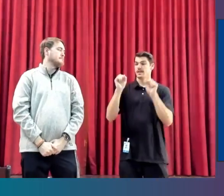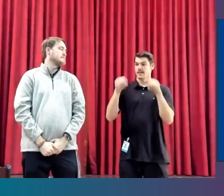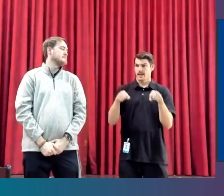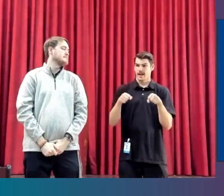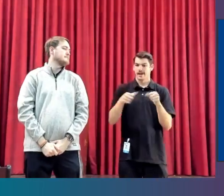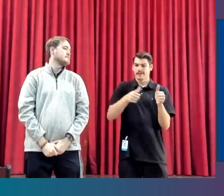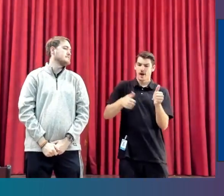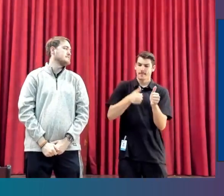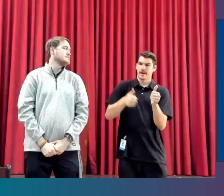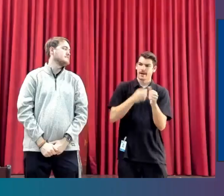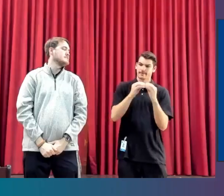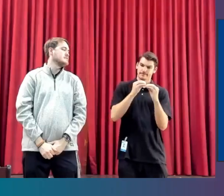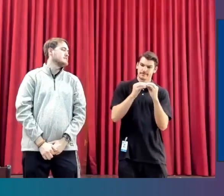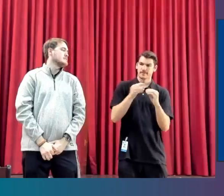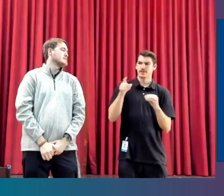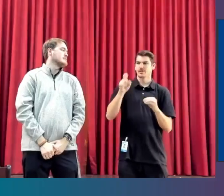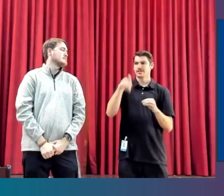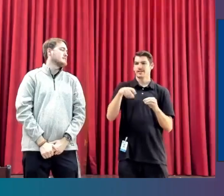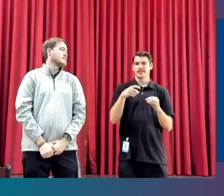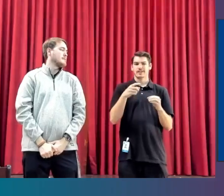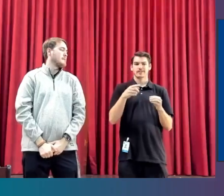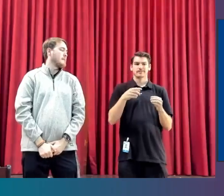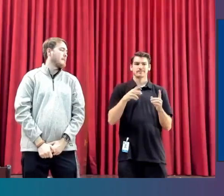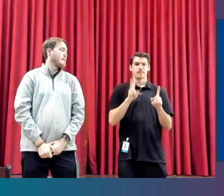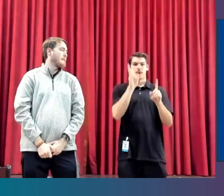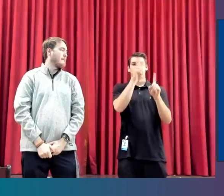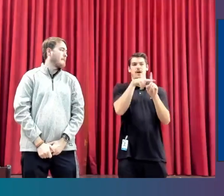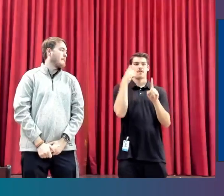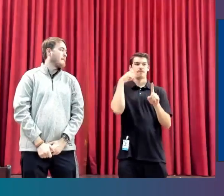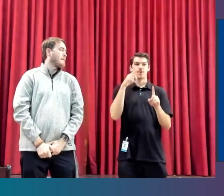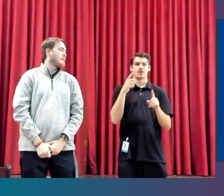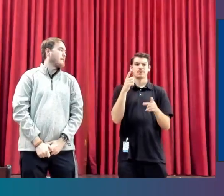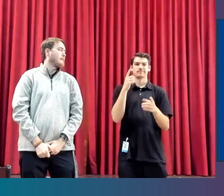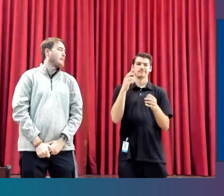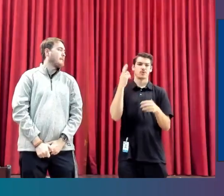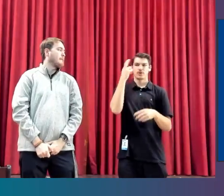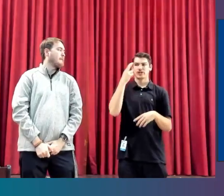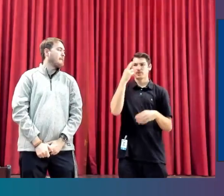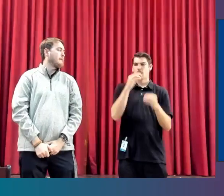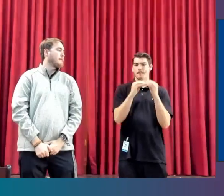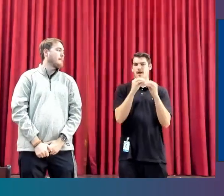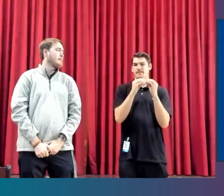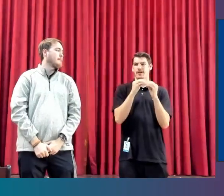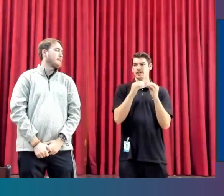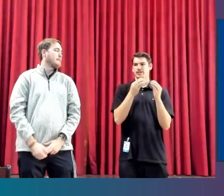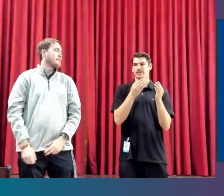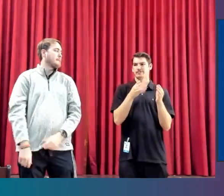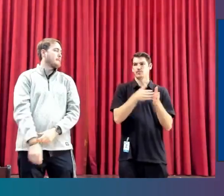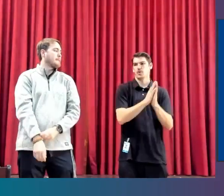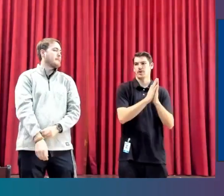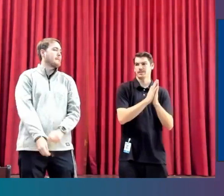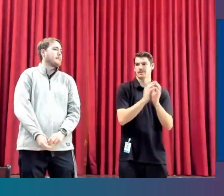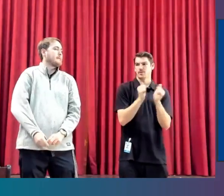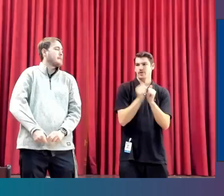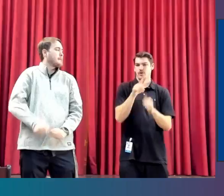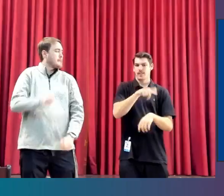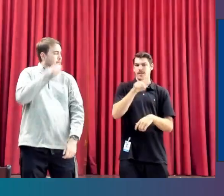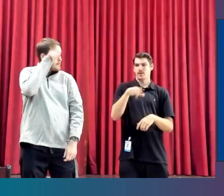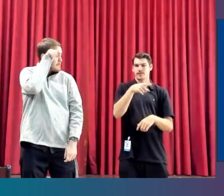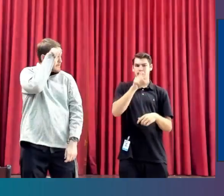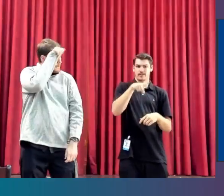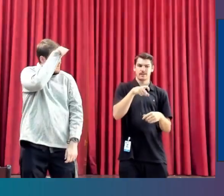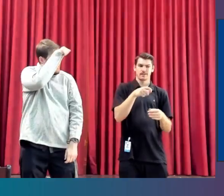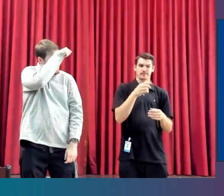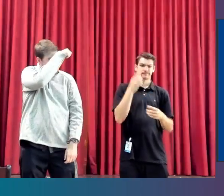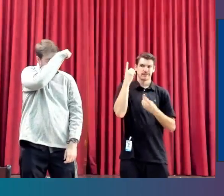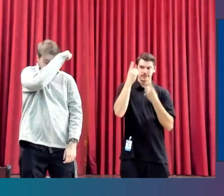You just put in a reasonable modification request with that doctor's note, and then your landlord just has to consider it and